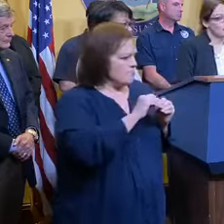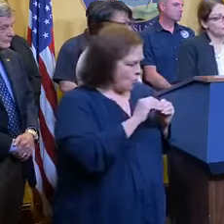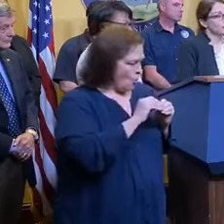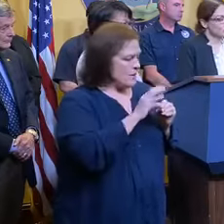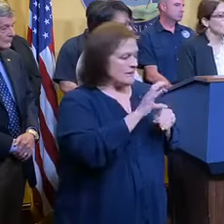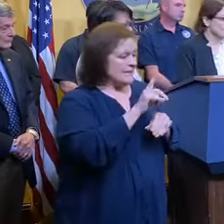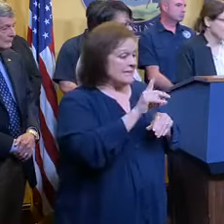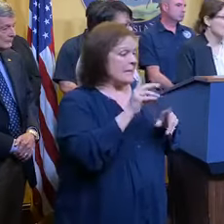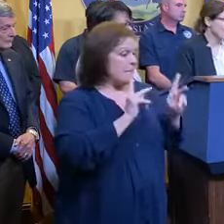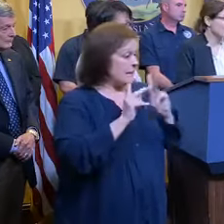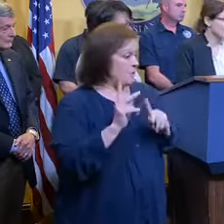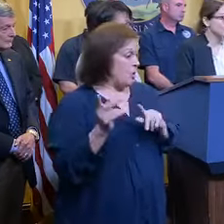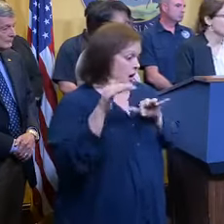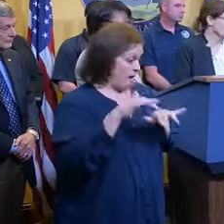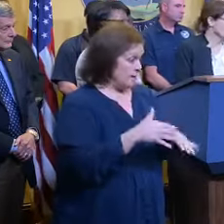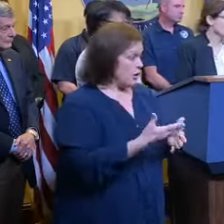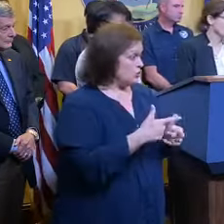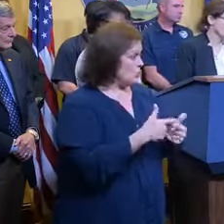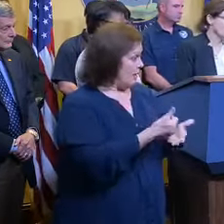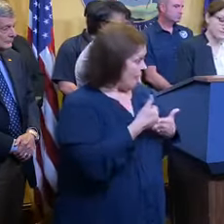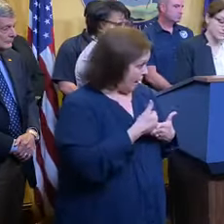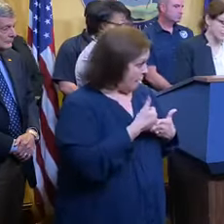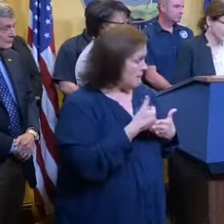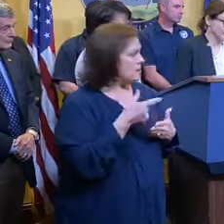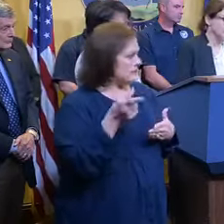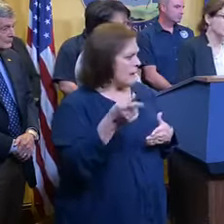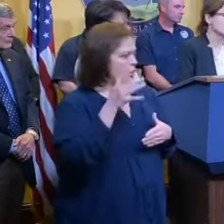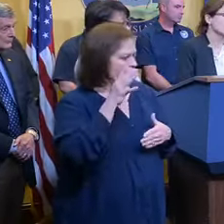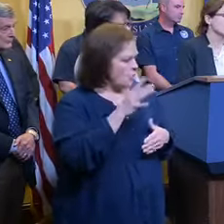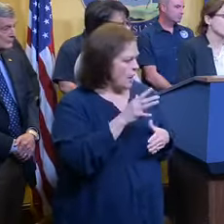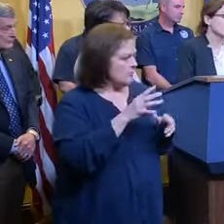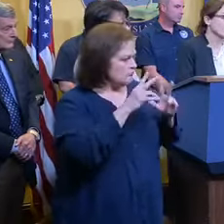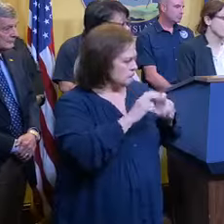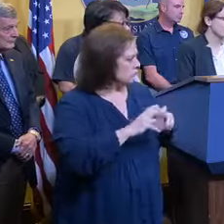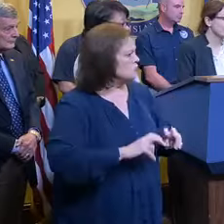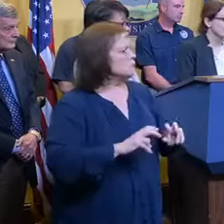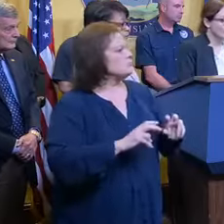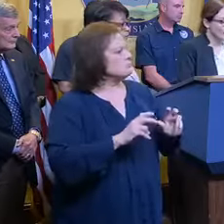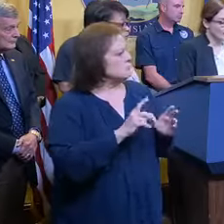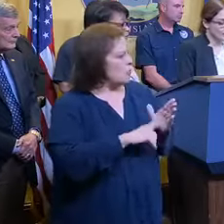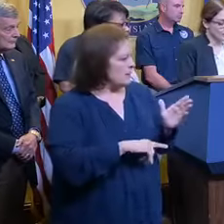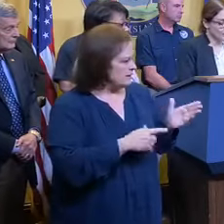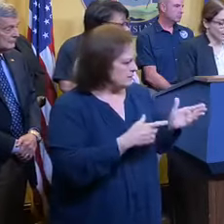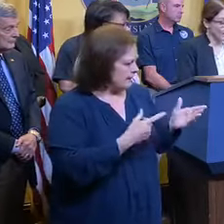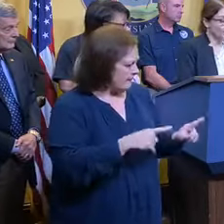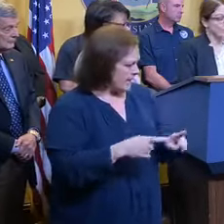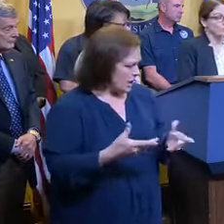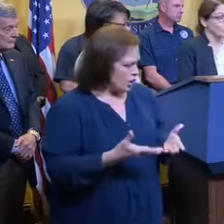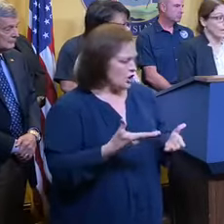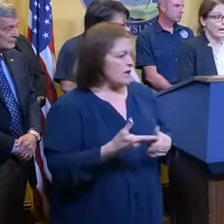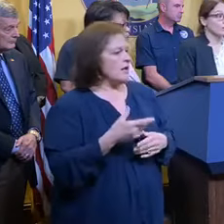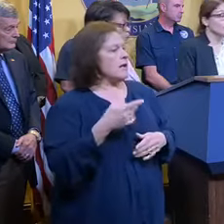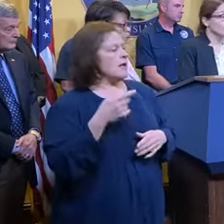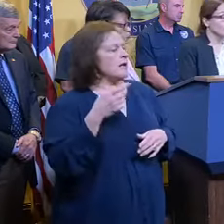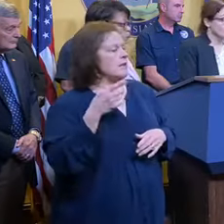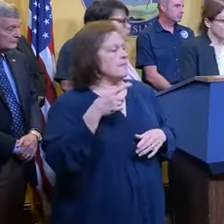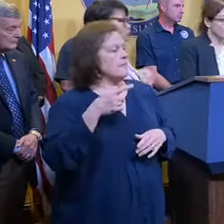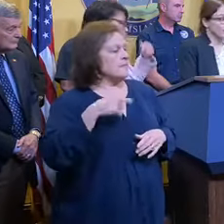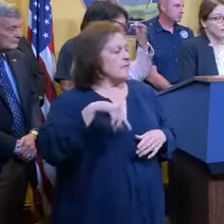personnel. That's not just for Lambeth House, that's to assess or to assist in our entire efforts. They have been putting